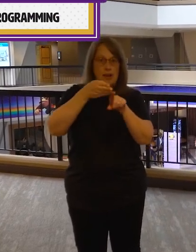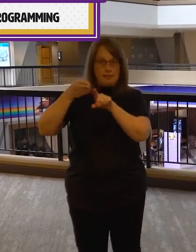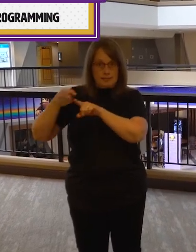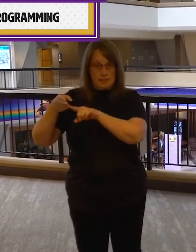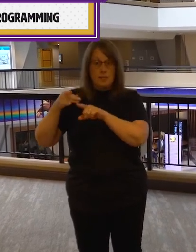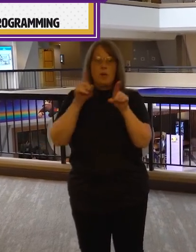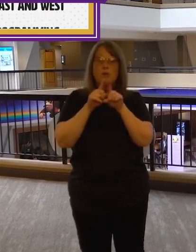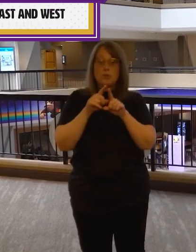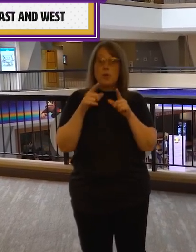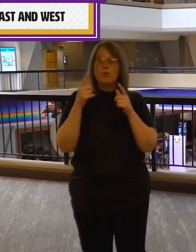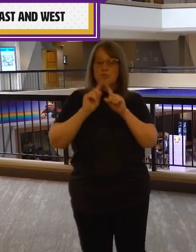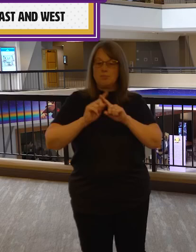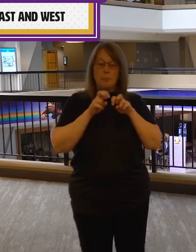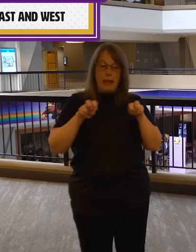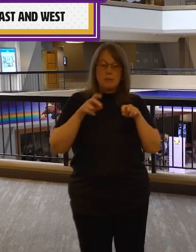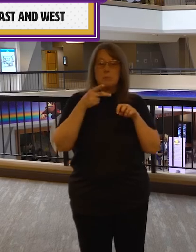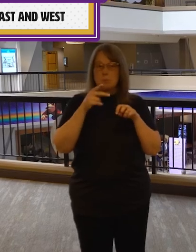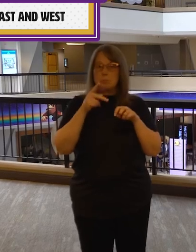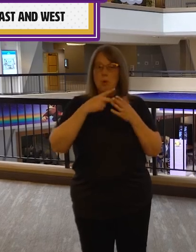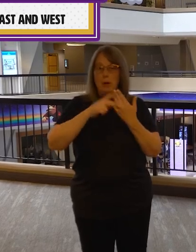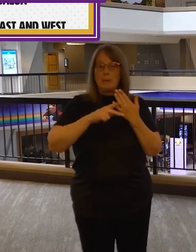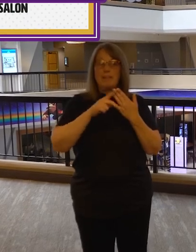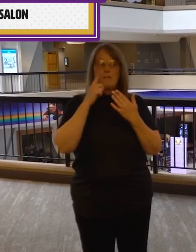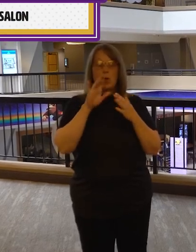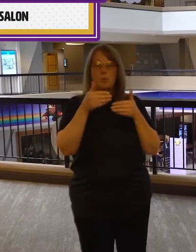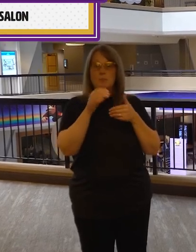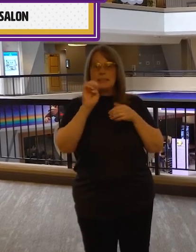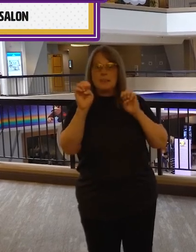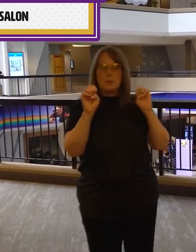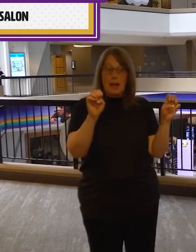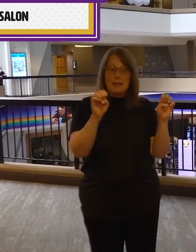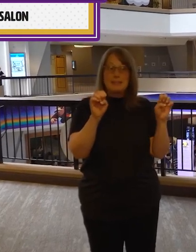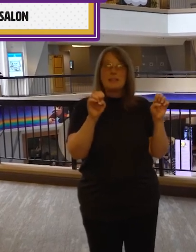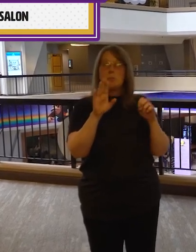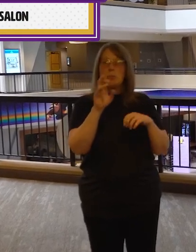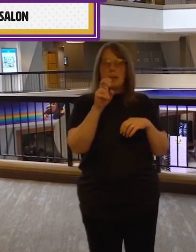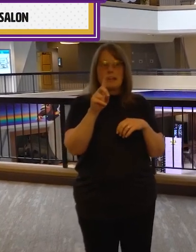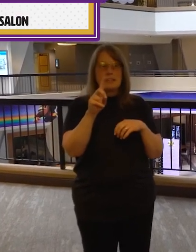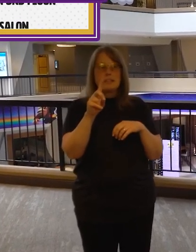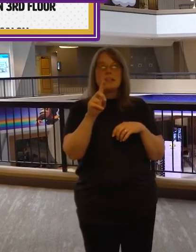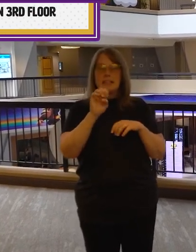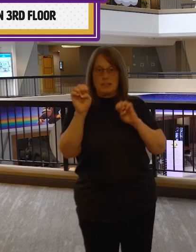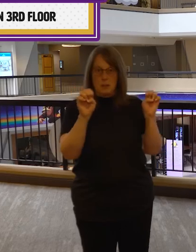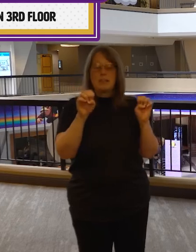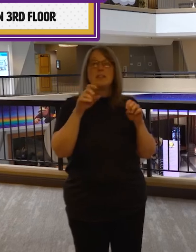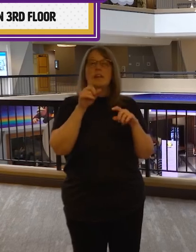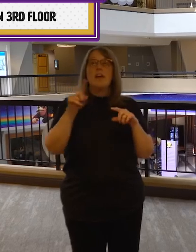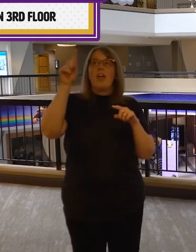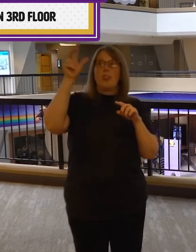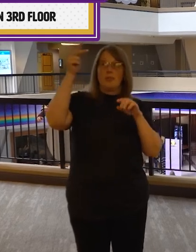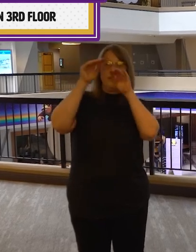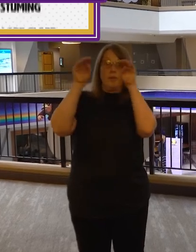find main programming in Grand, East, and West, and the salon. Lots of stuff going on here. Upstairs on the